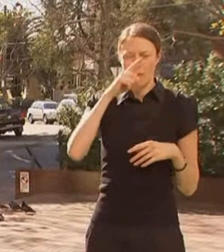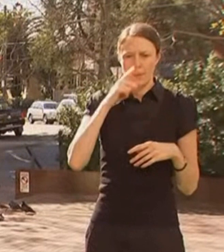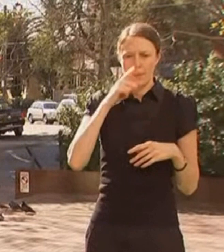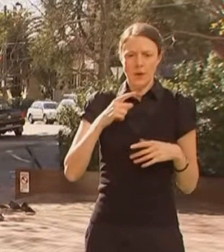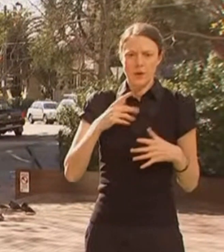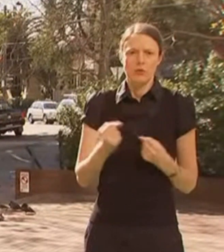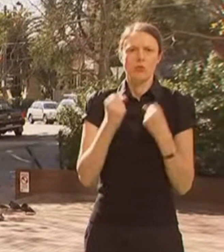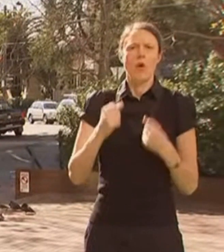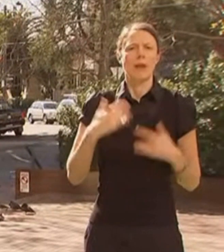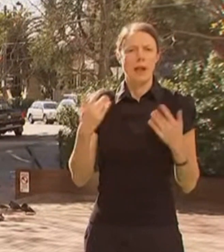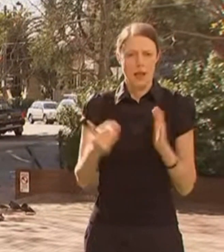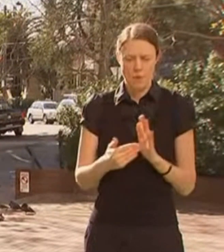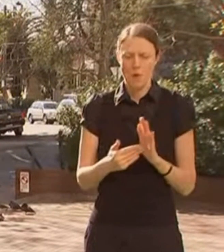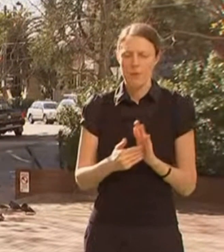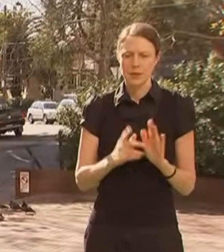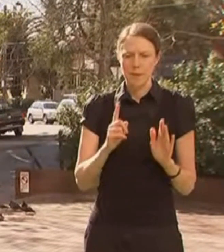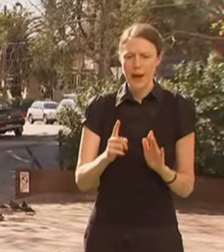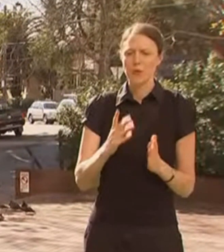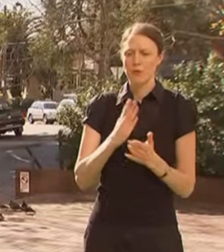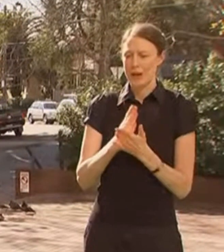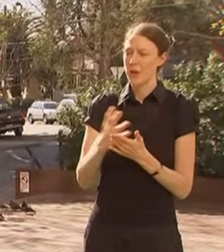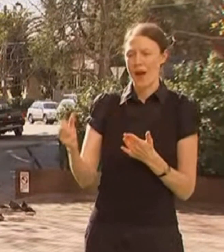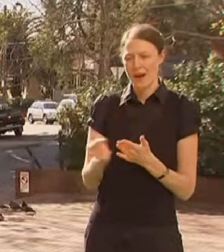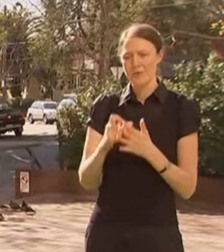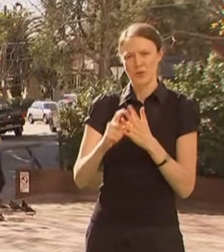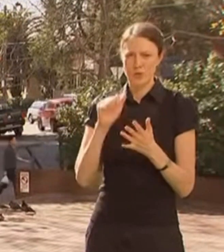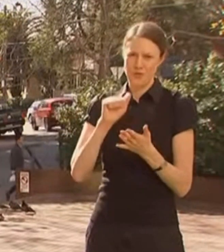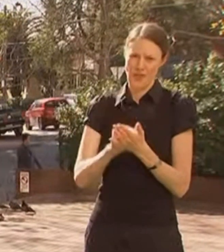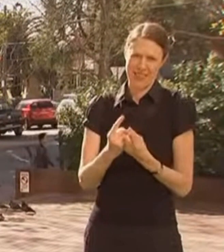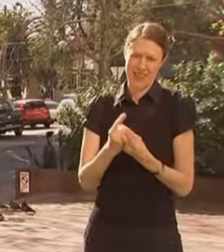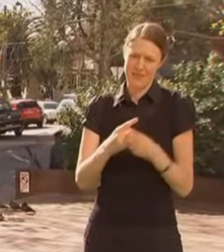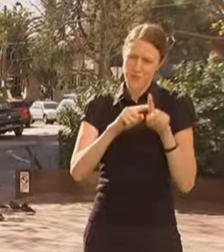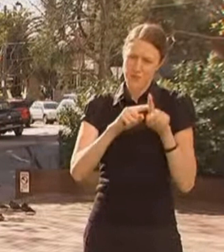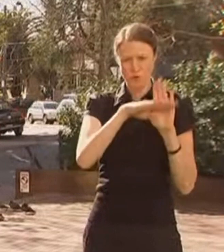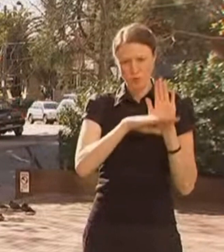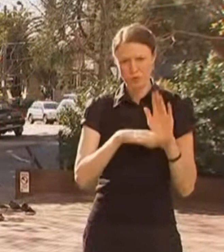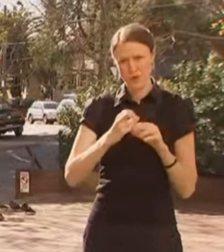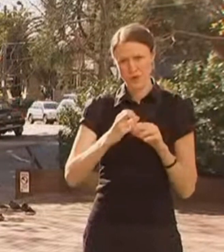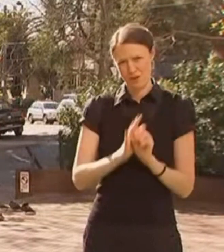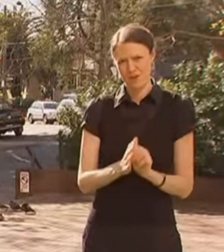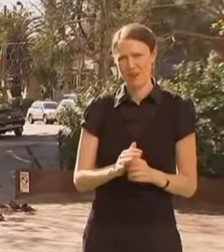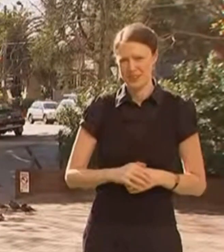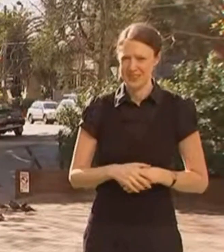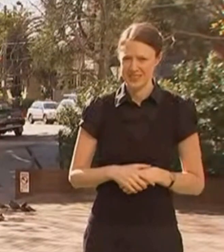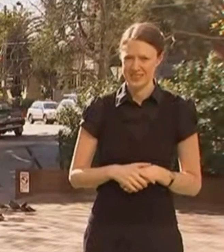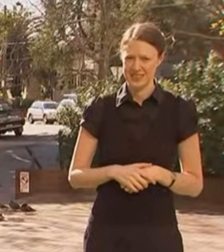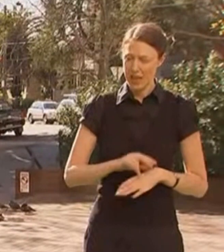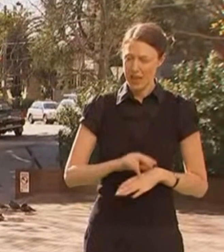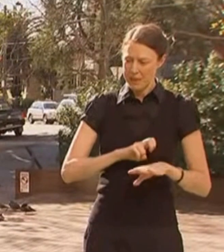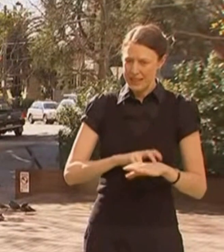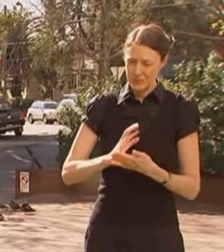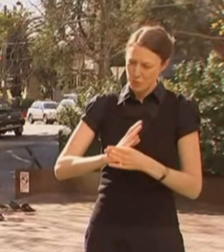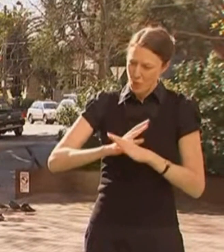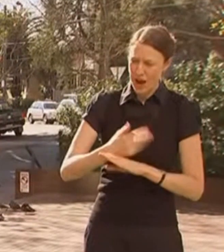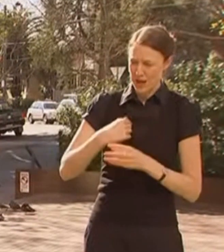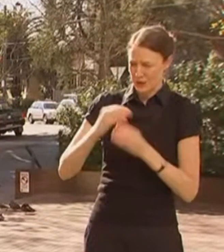that happen. And again, it doesn't take away from the issue, and it wouldn't matter what the issue was. I'm not commenting on what the issue is that people are